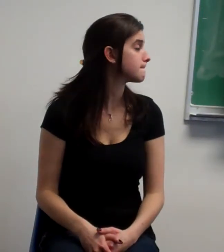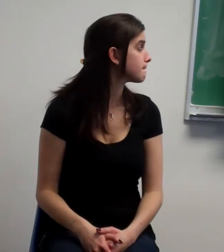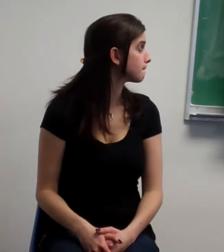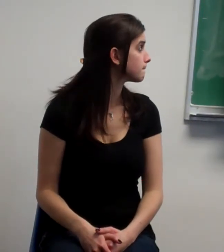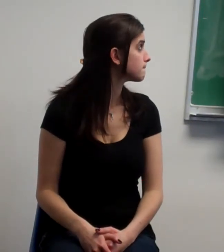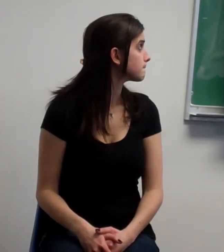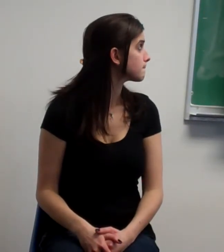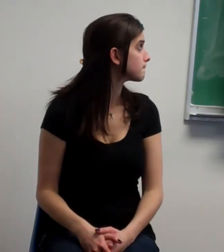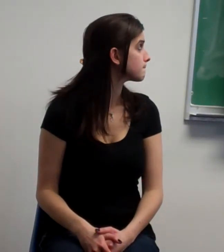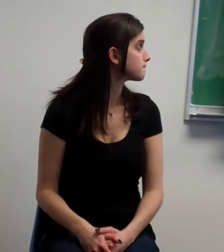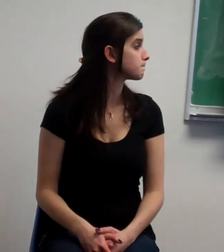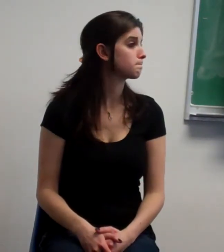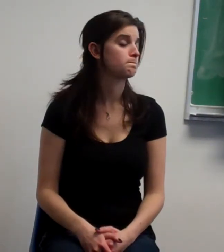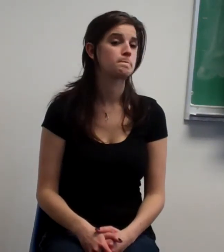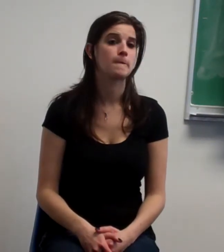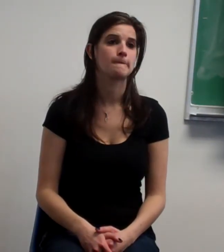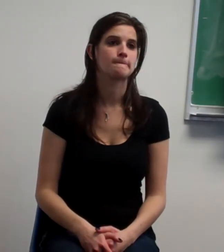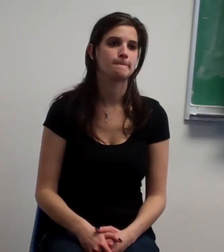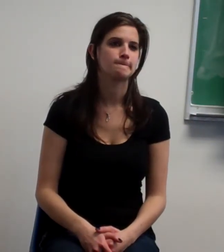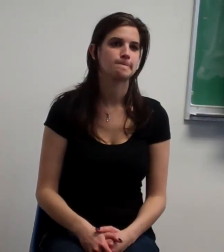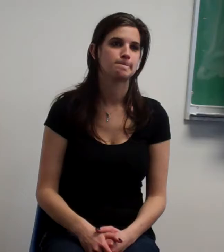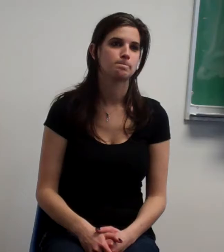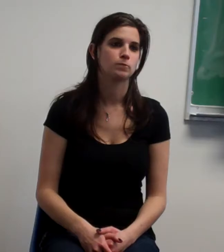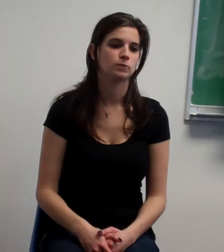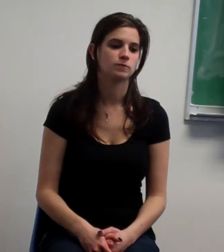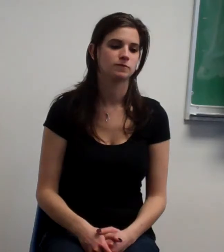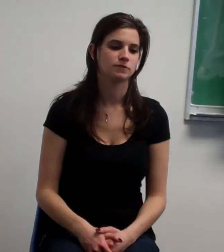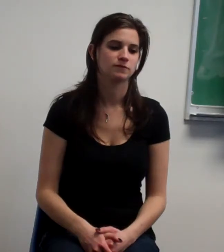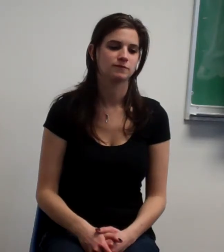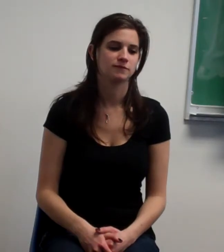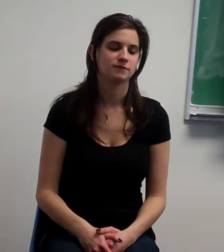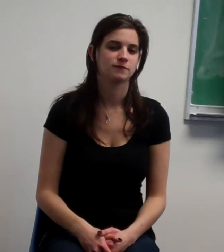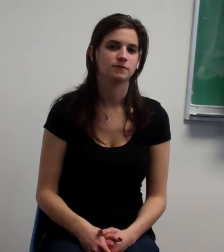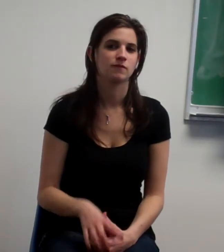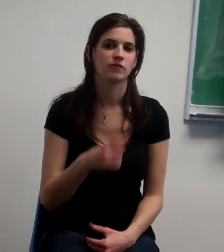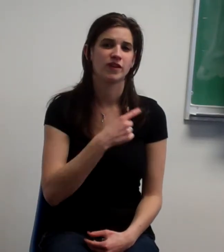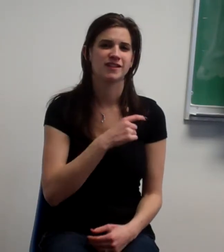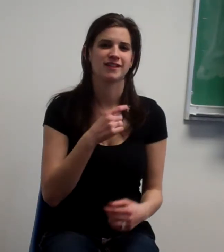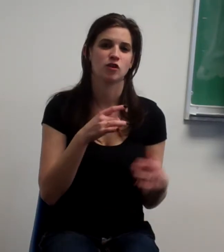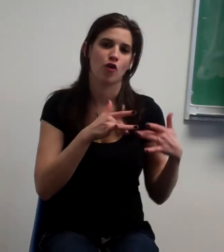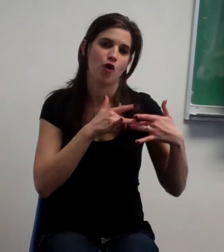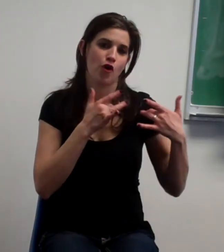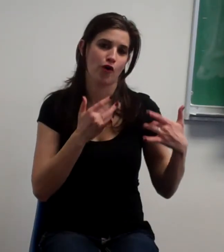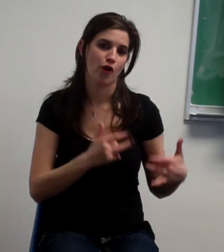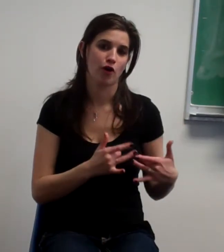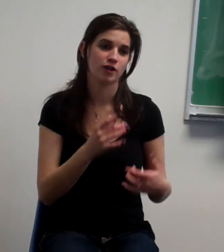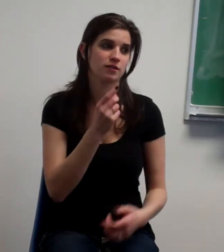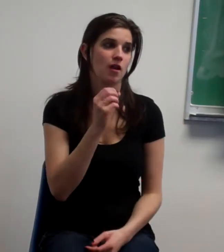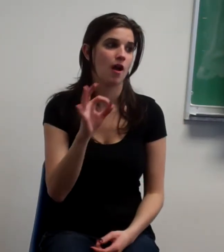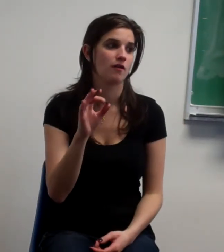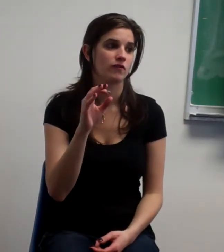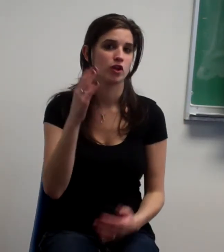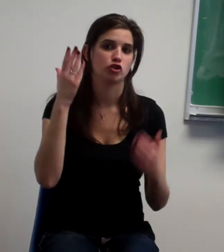All right. And this is the one, Hearts of Darkness. Did anyone get a chance to look at this one?